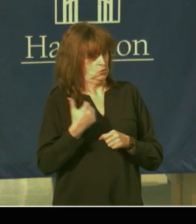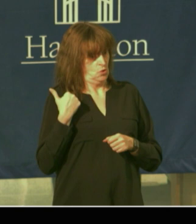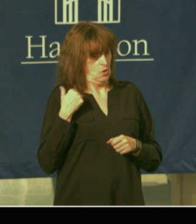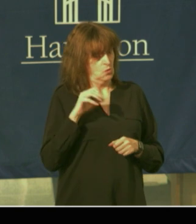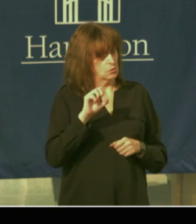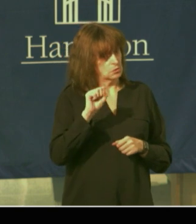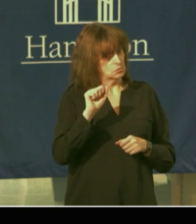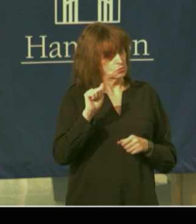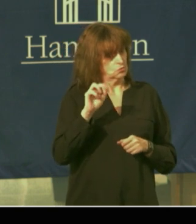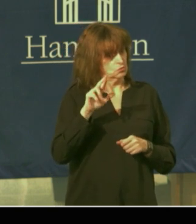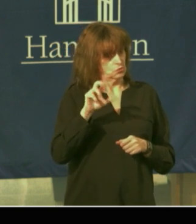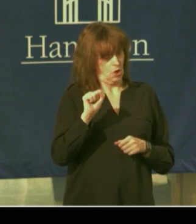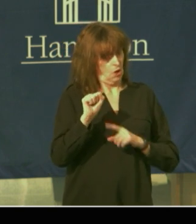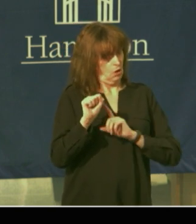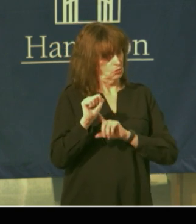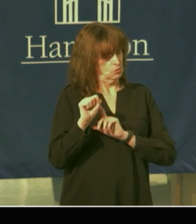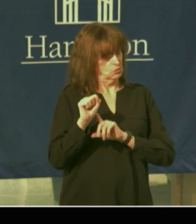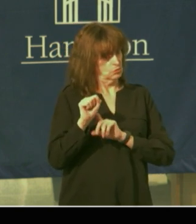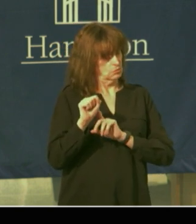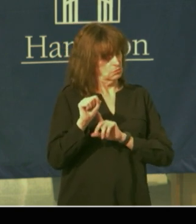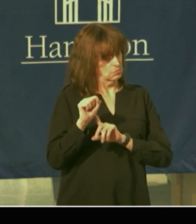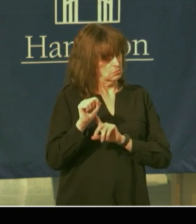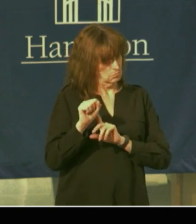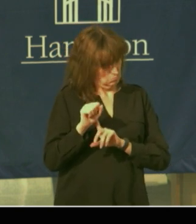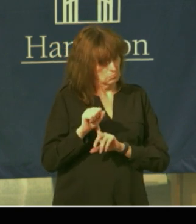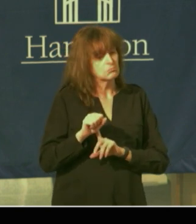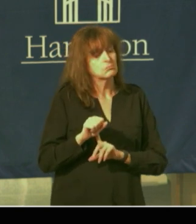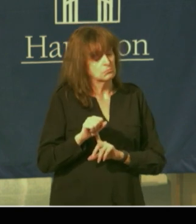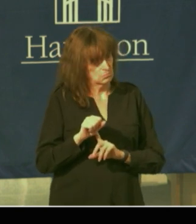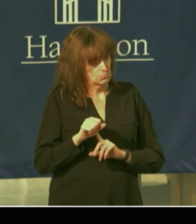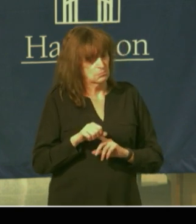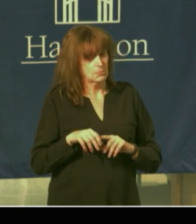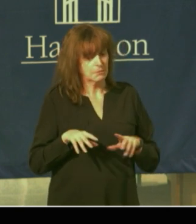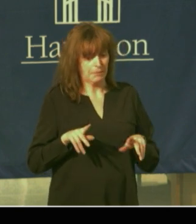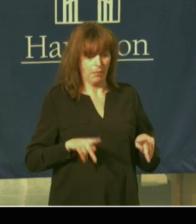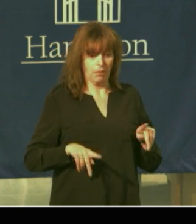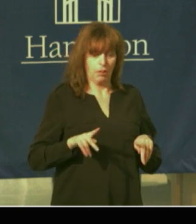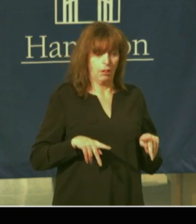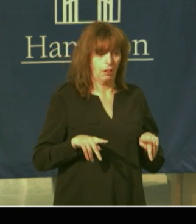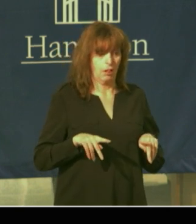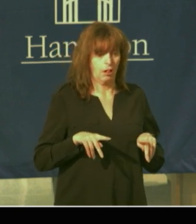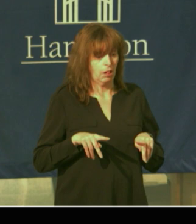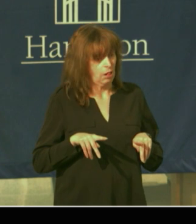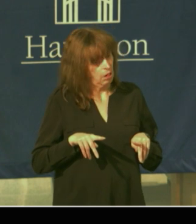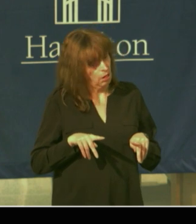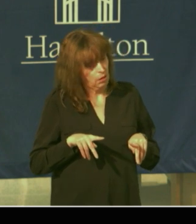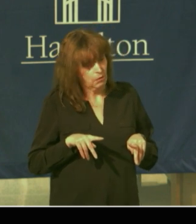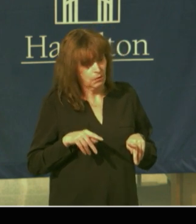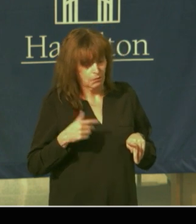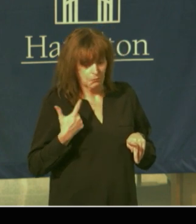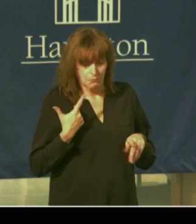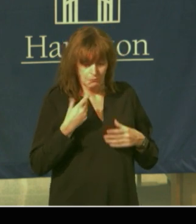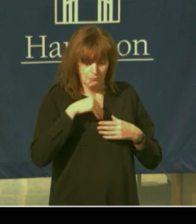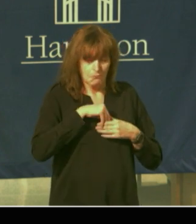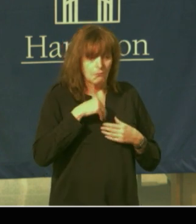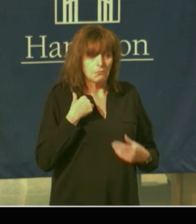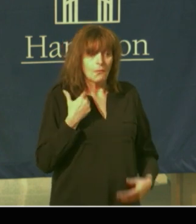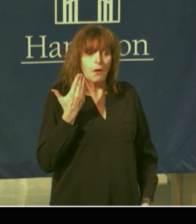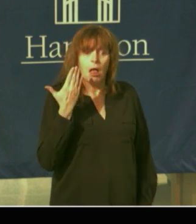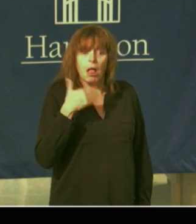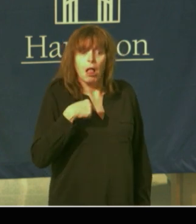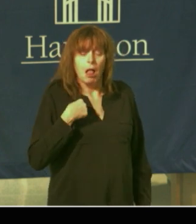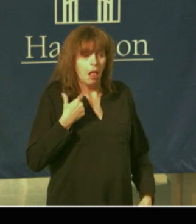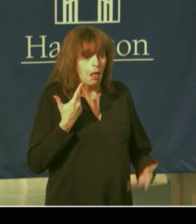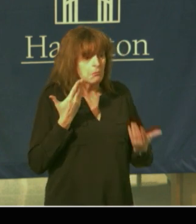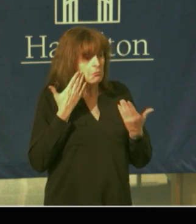had SARS did not pose a risk to anybody else until they became symptomatic. That made it easy.